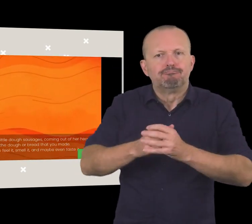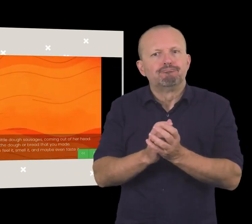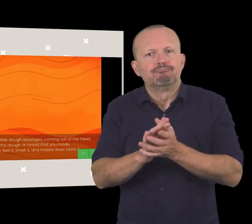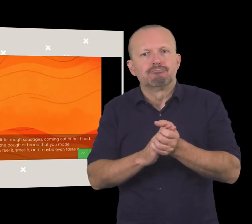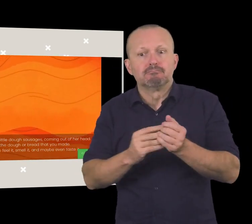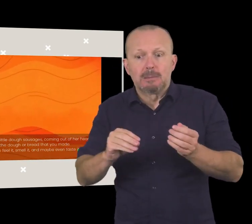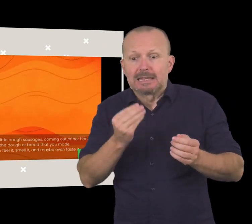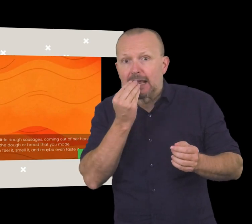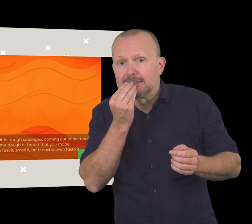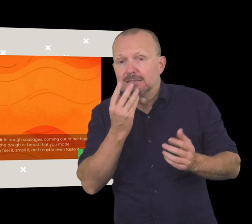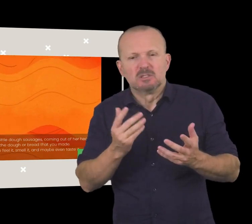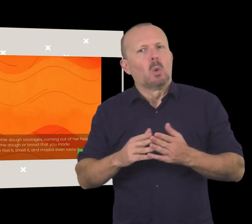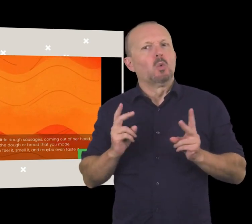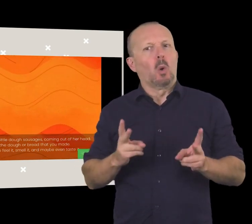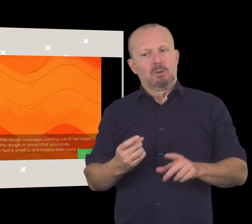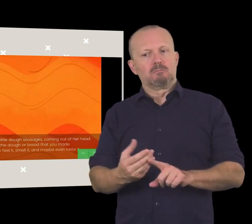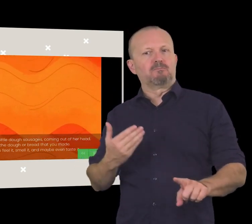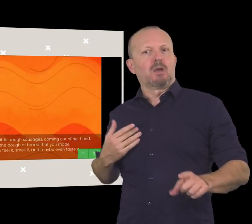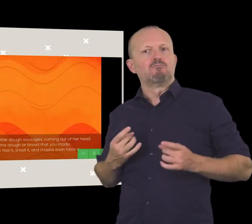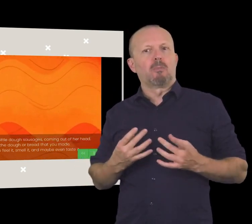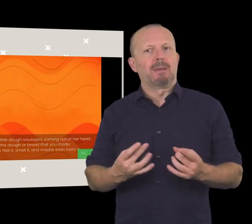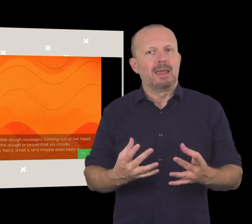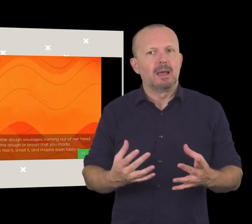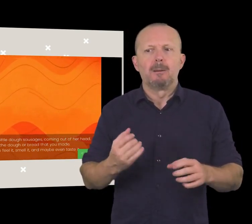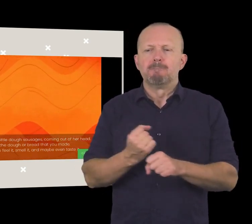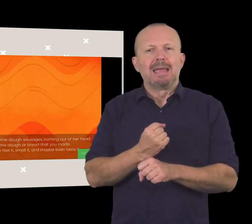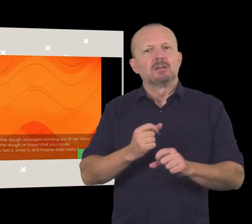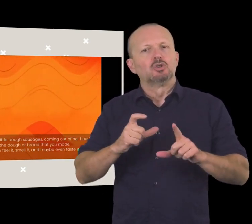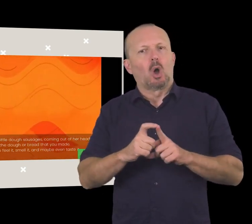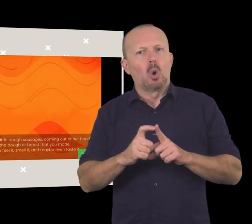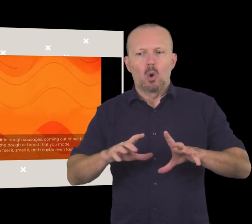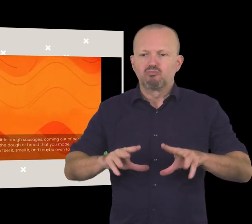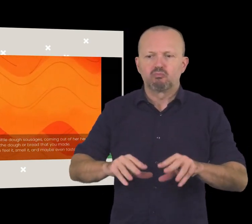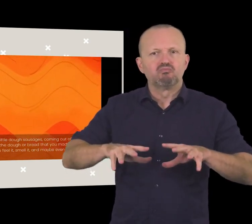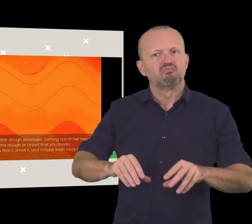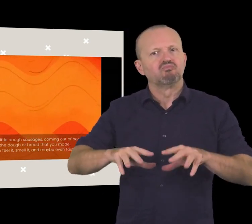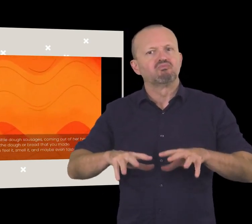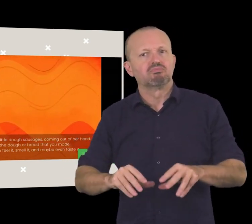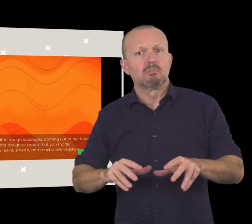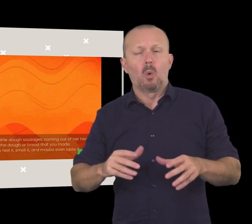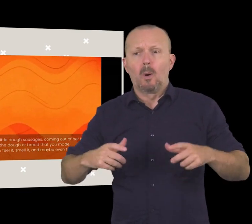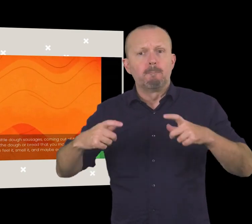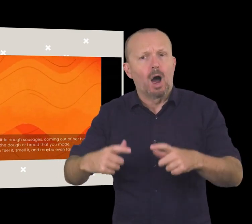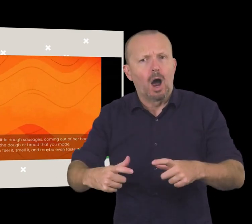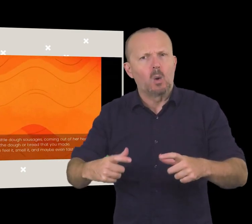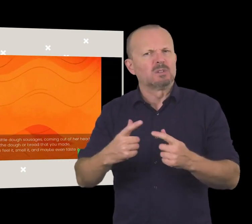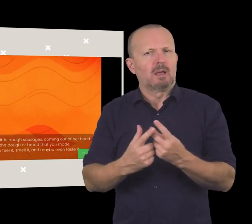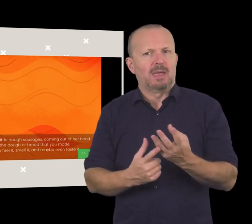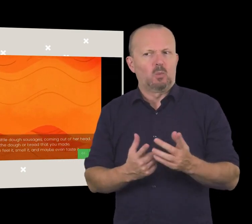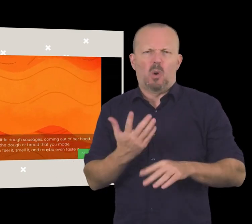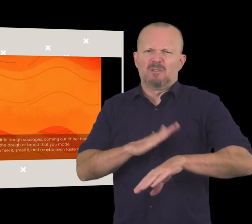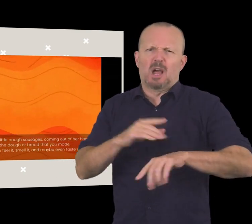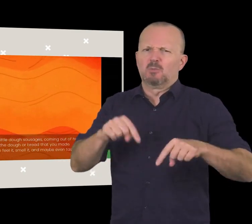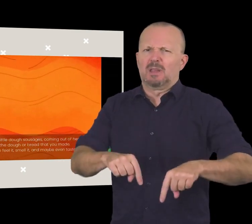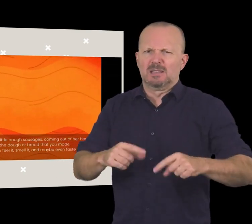it. So normally we would have some bread dough, we'd do some eating, we'd share some pie, it would be really awesome. We're not going to do that today, so